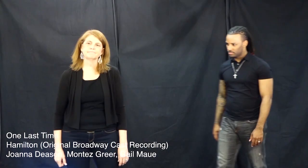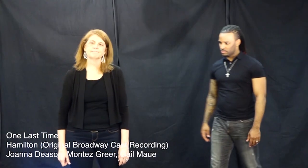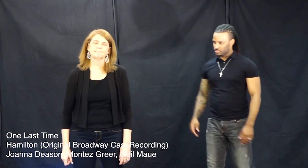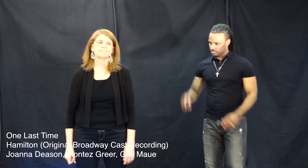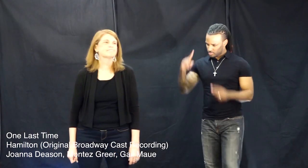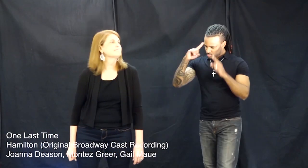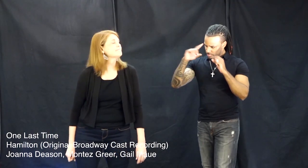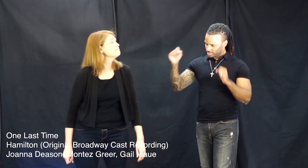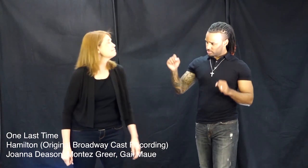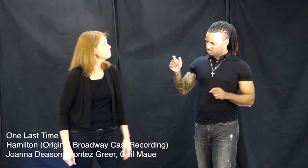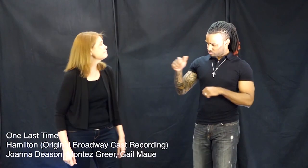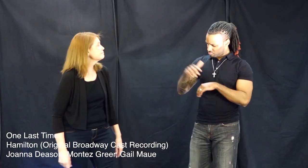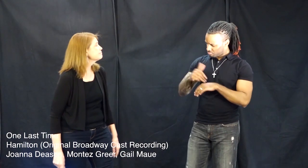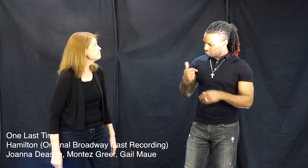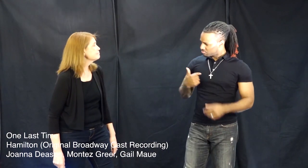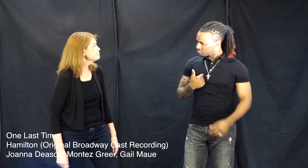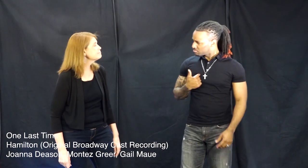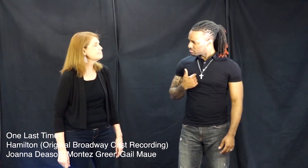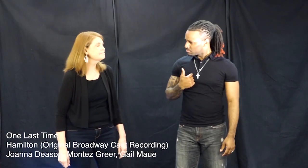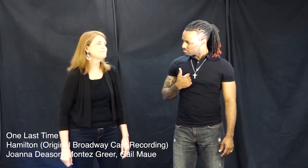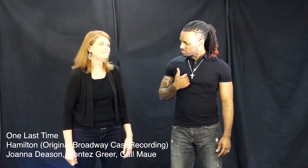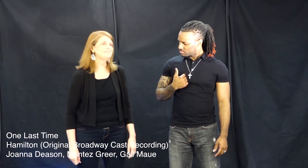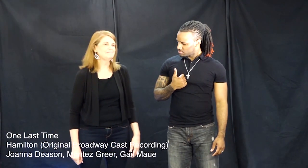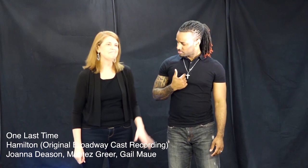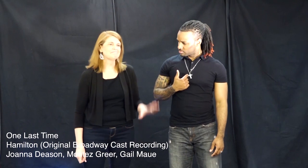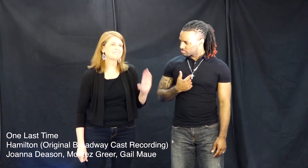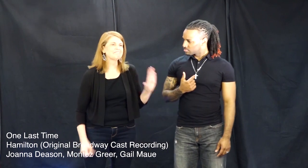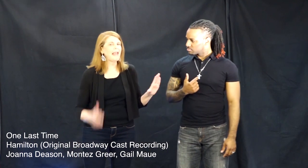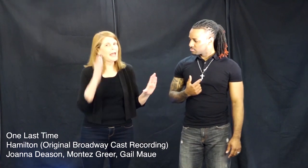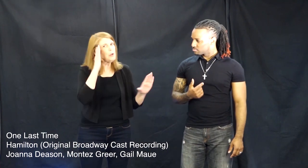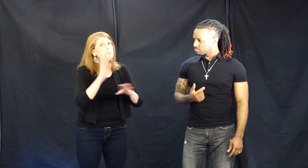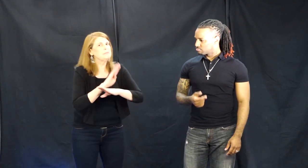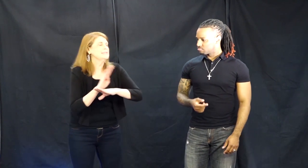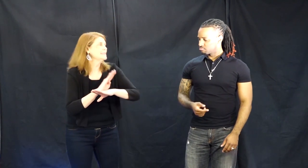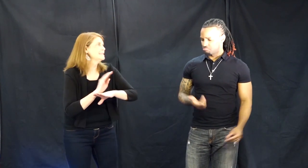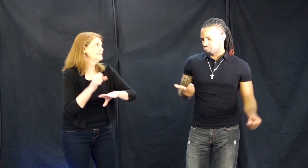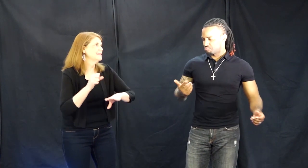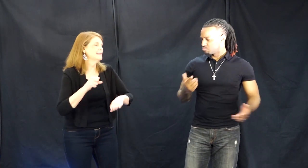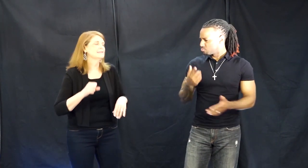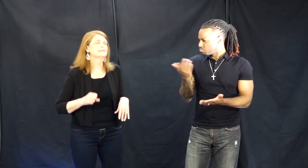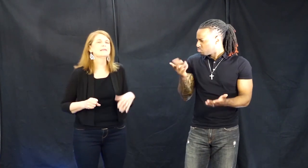Mr. President, you asked to see me. I know you're busy. What do you need, sir?